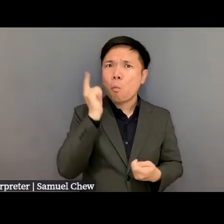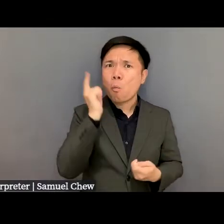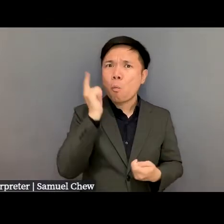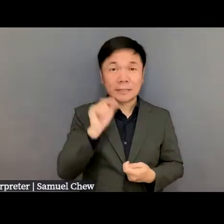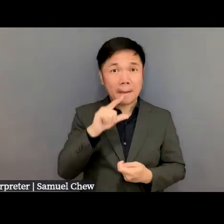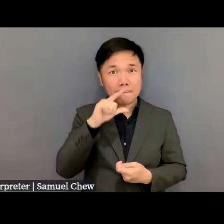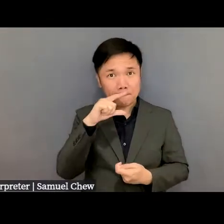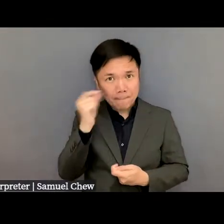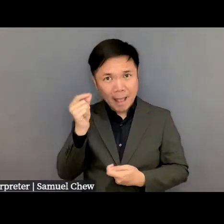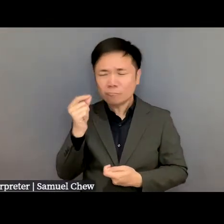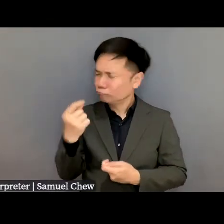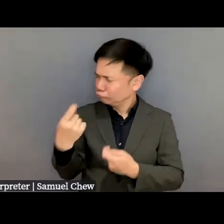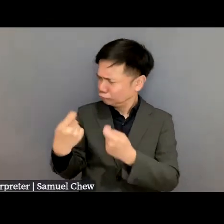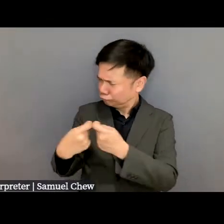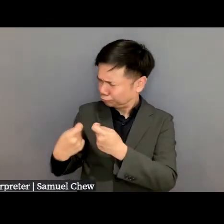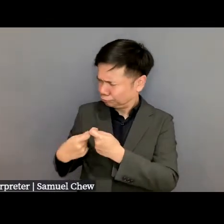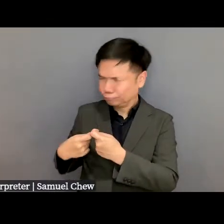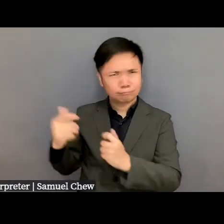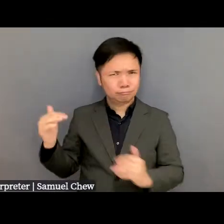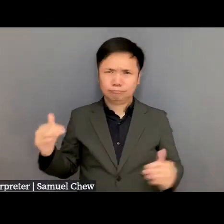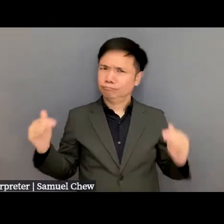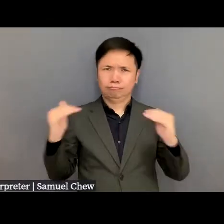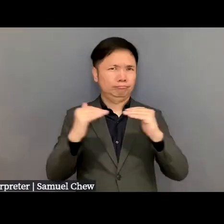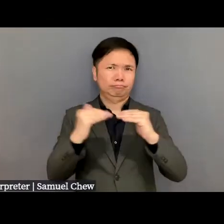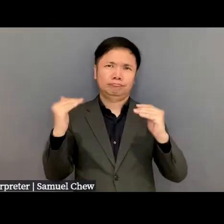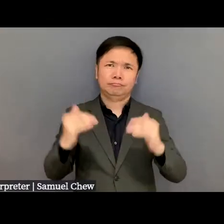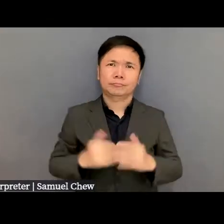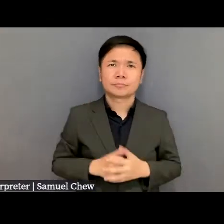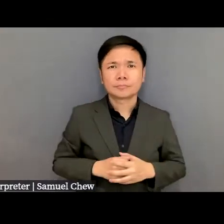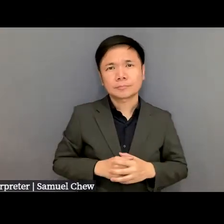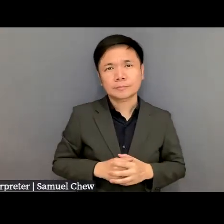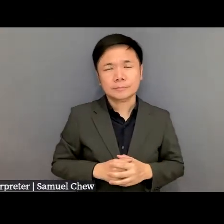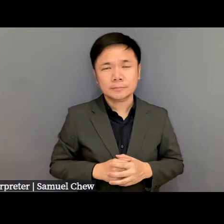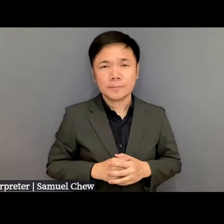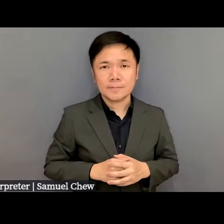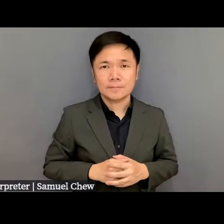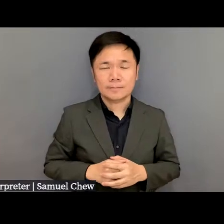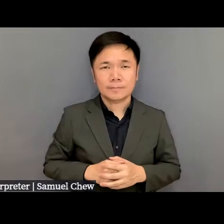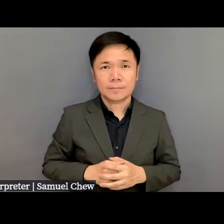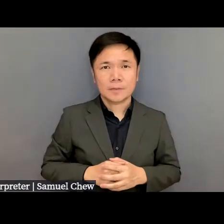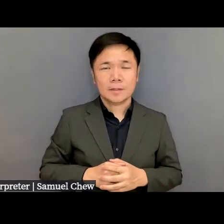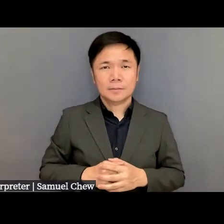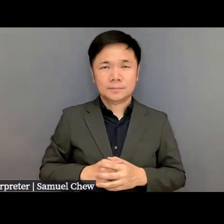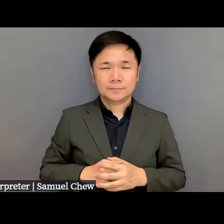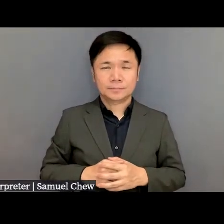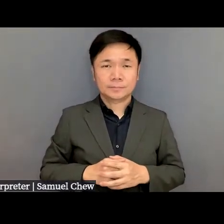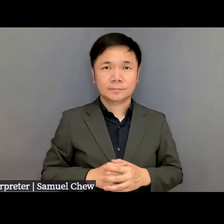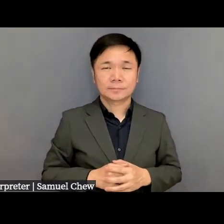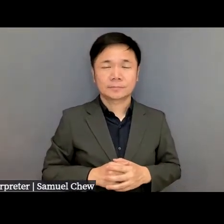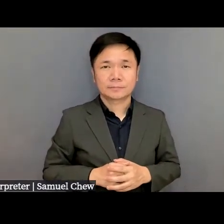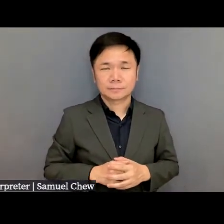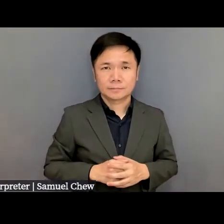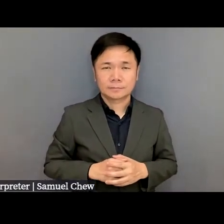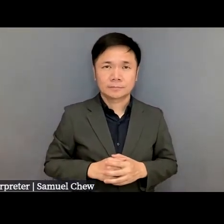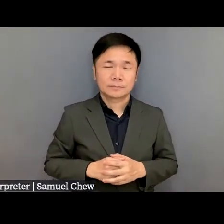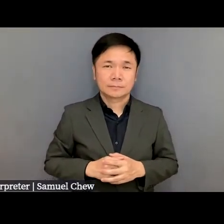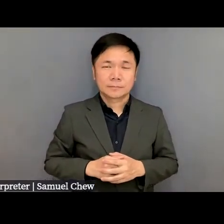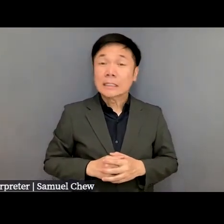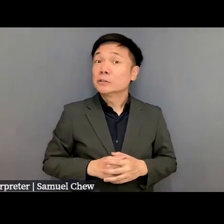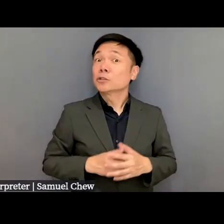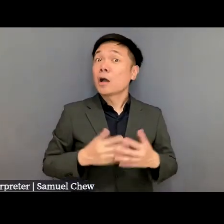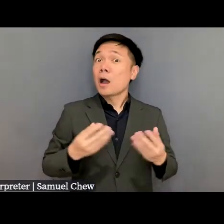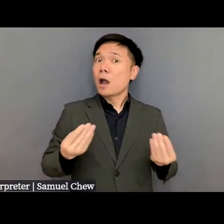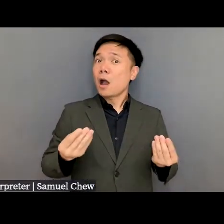their male counterparts. And as a result, within there is a component where a